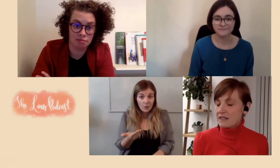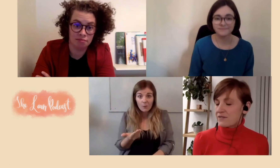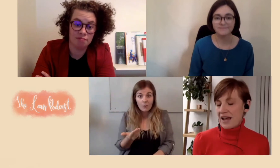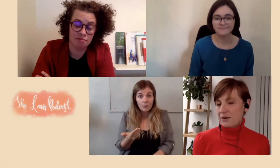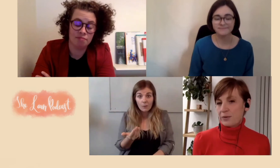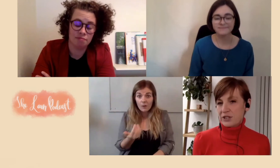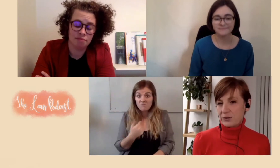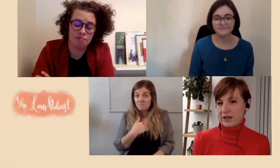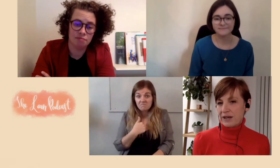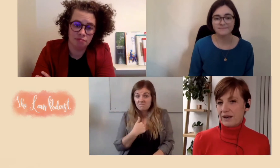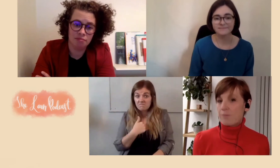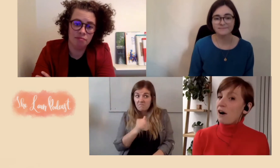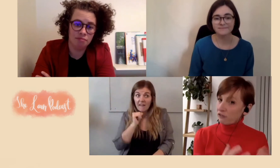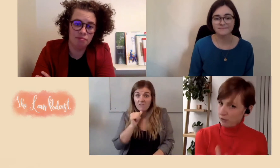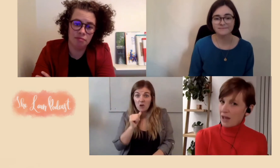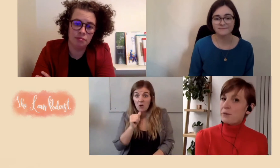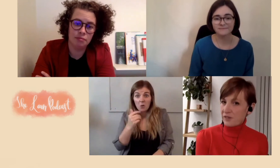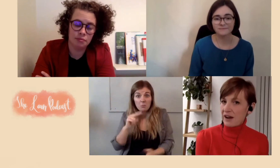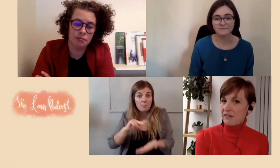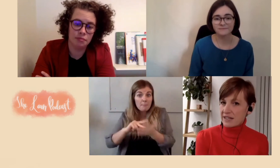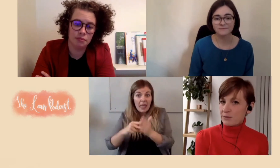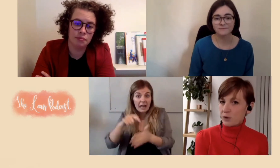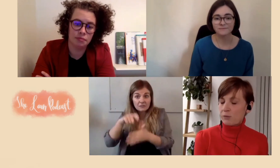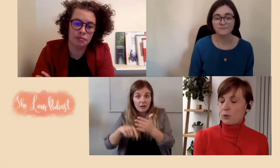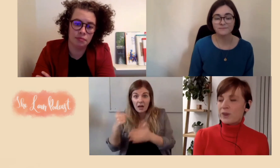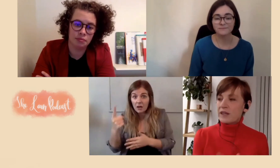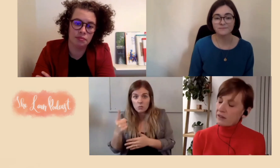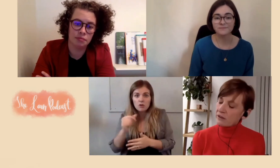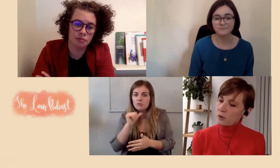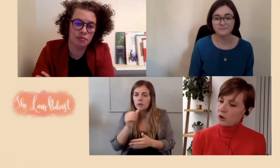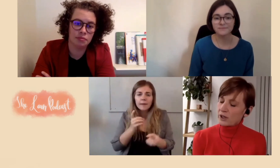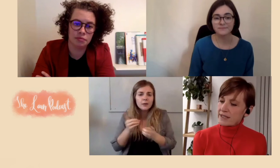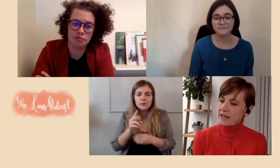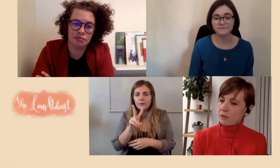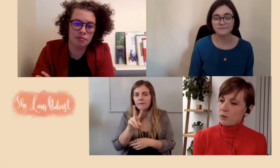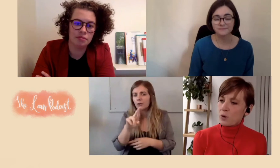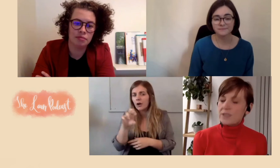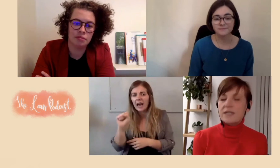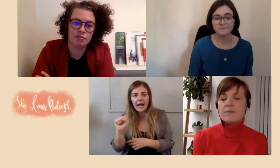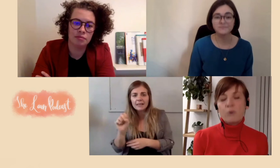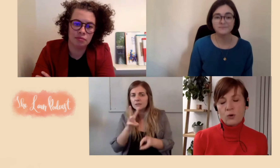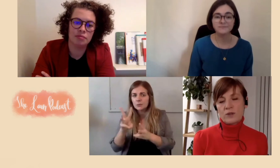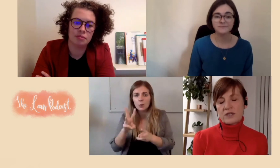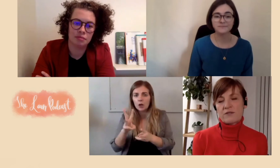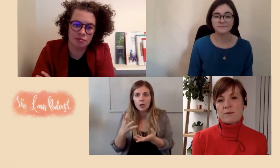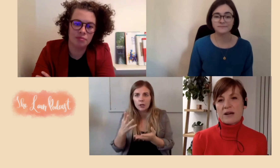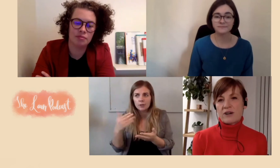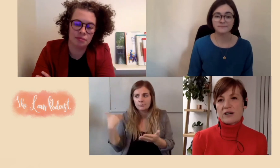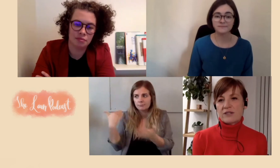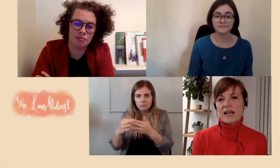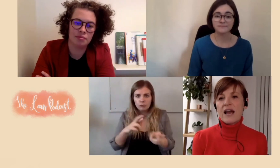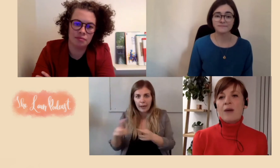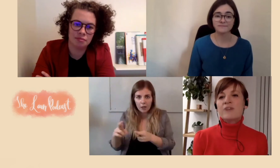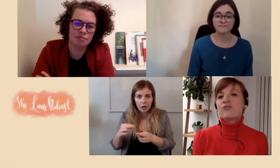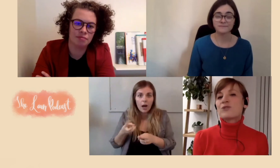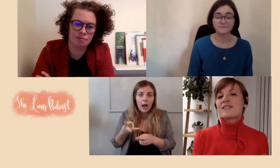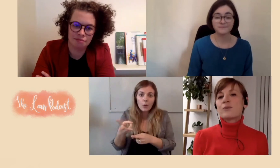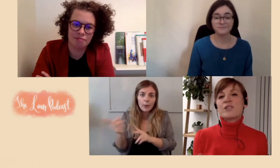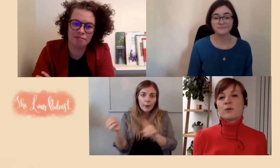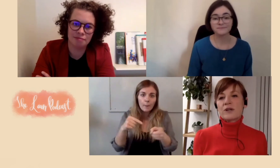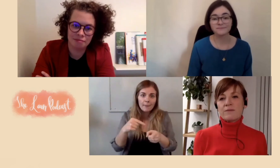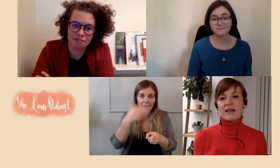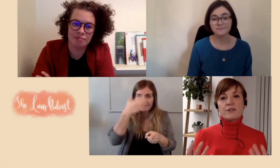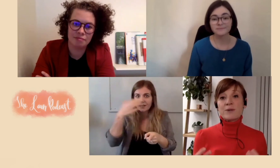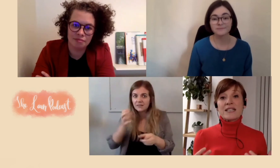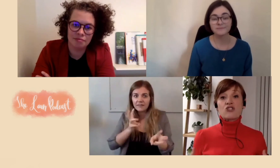I don't work online. I don't do VRS work, and I will go back to doing face-to-face work as much as possible. I